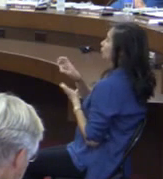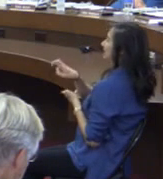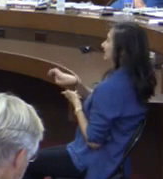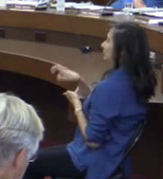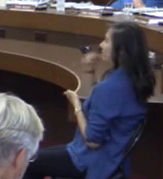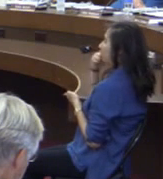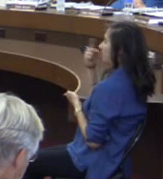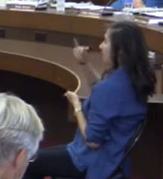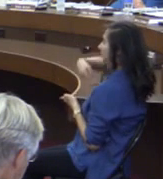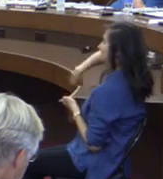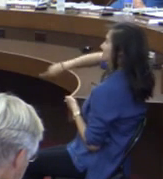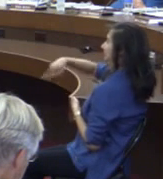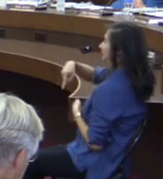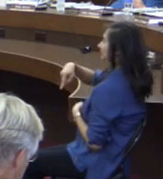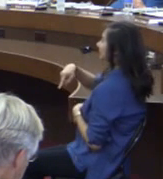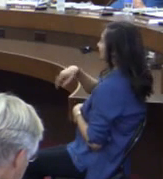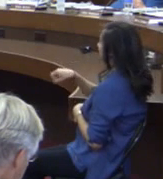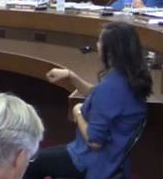us,